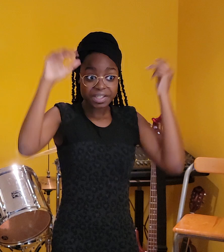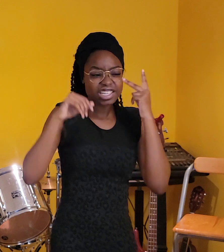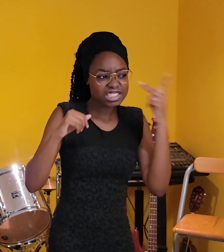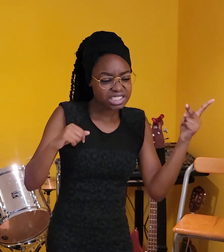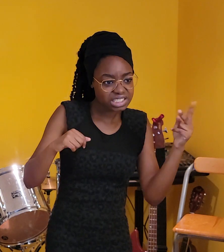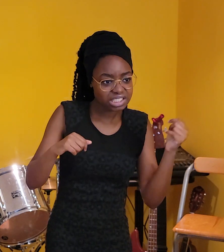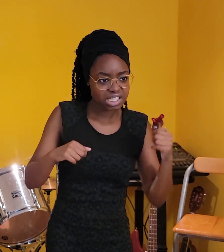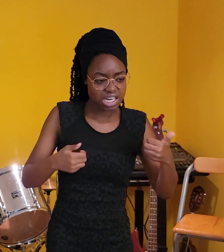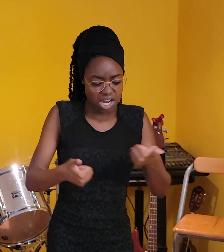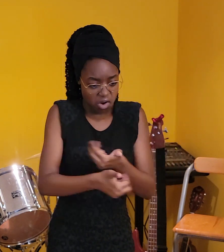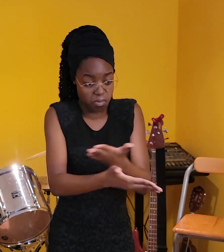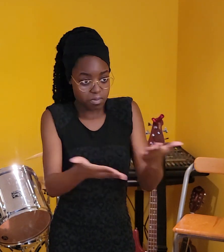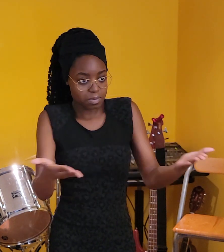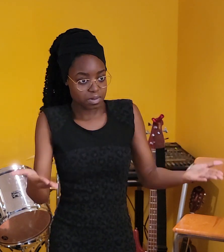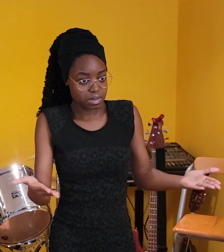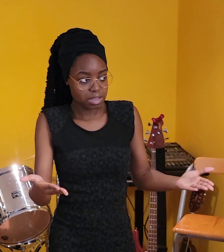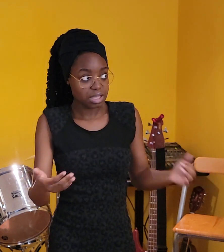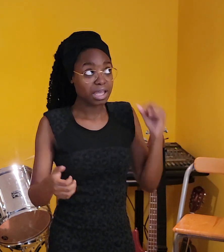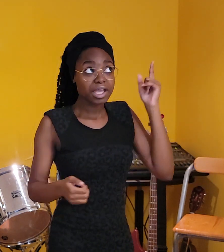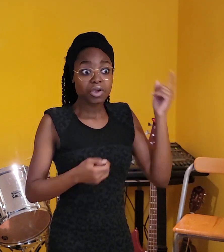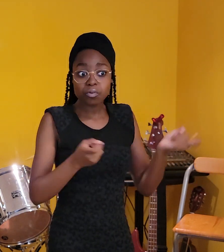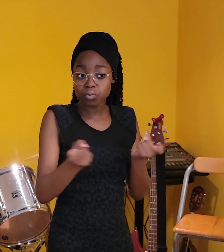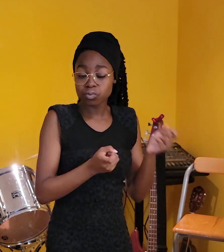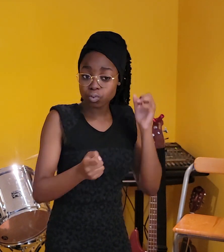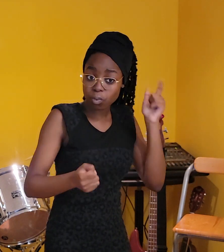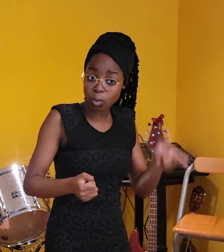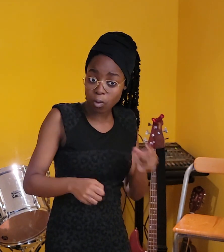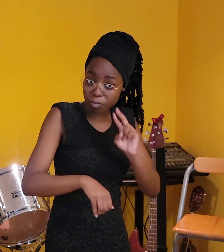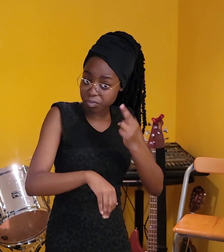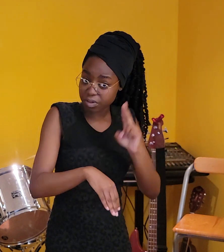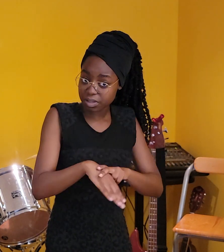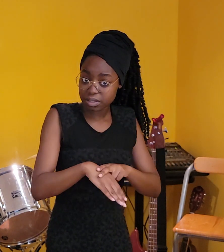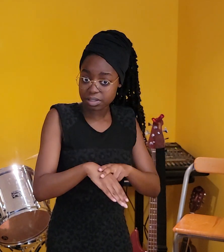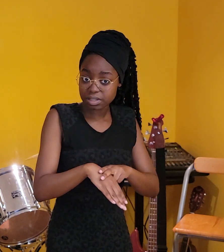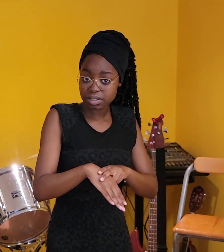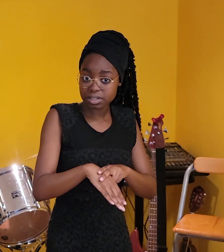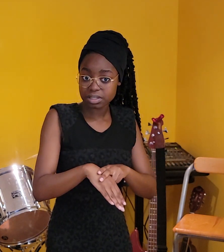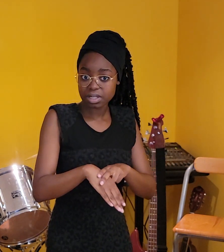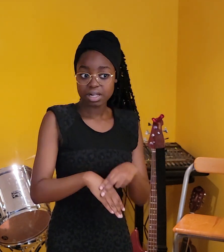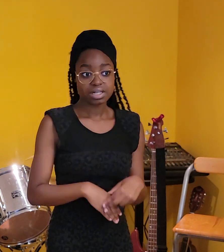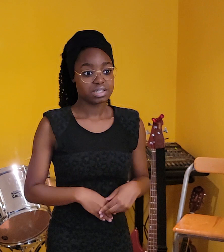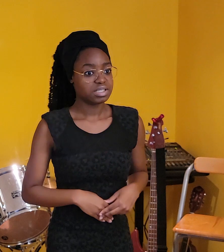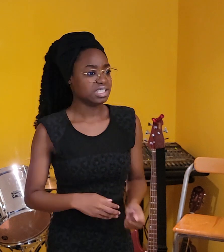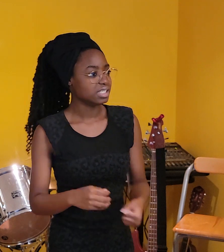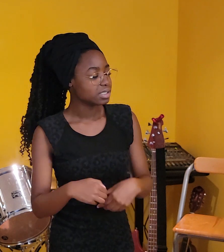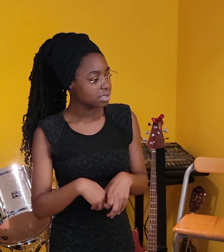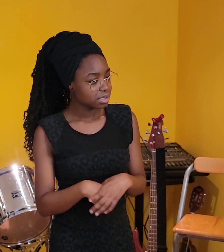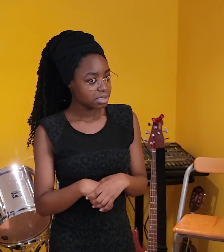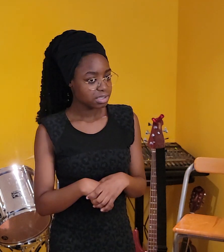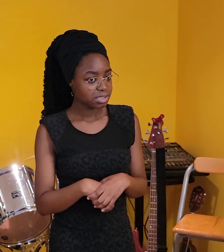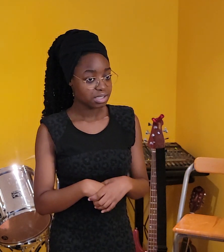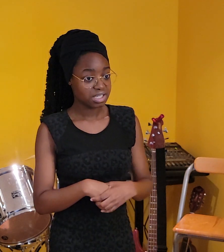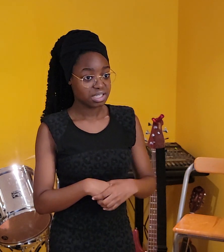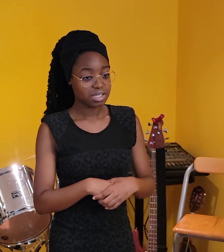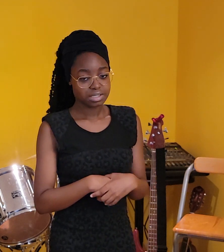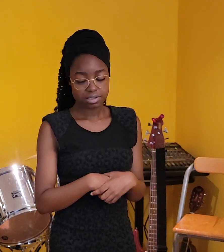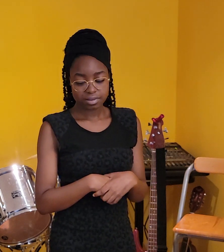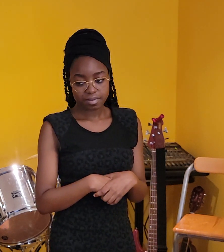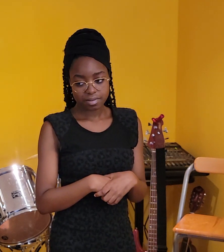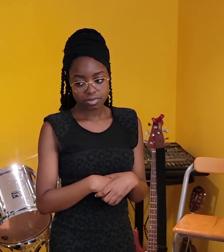is social. See what I mean? That's why Jesus focused on community. You